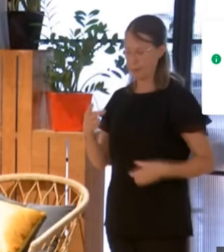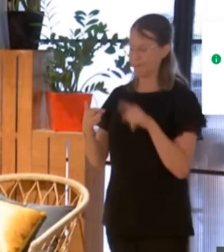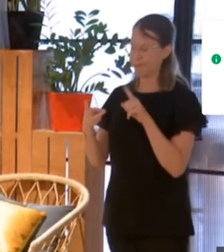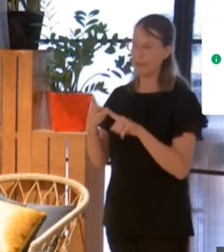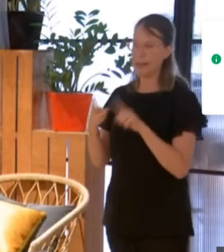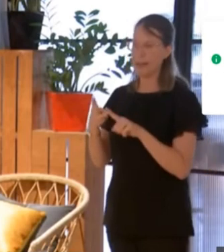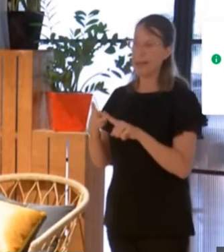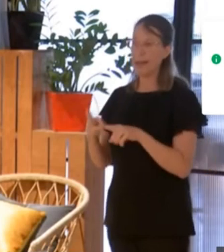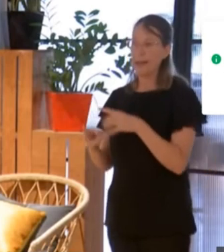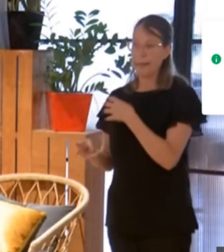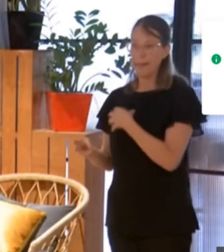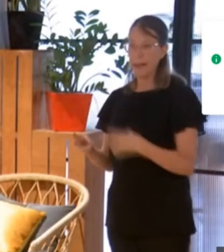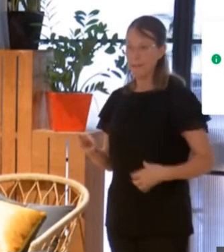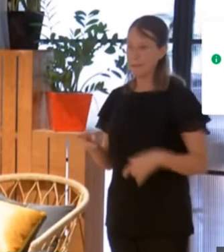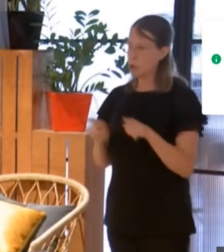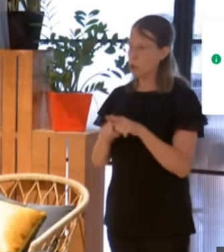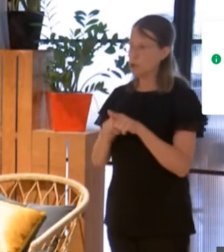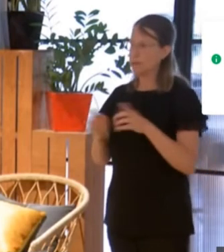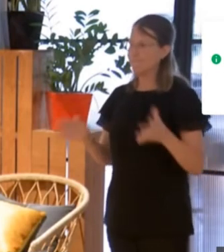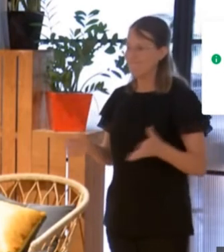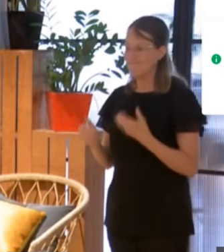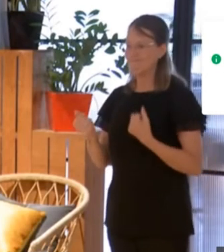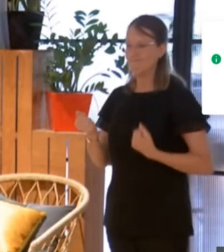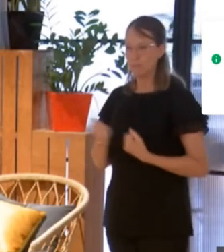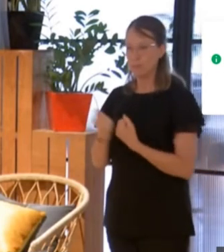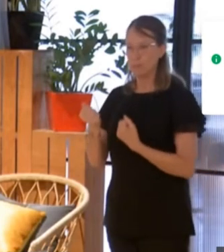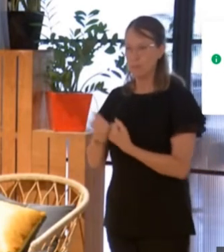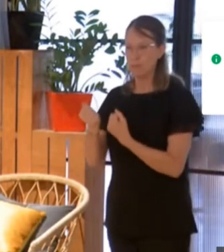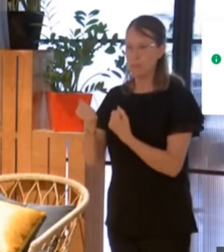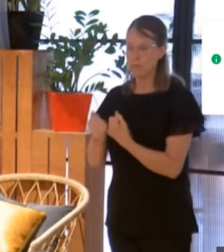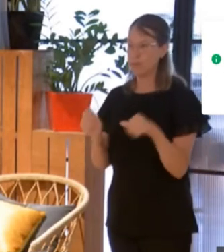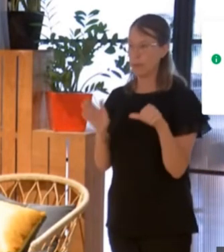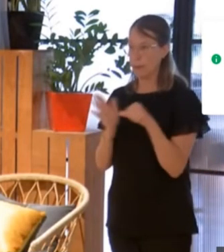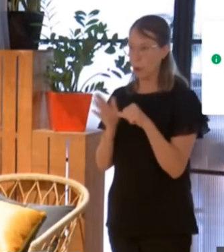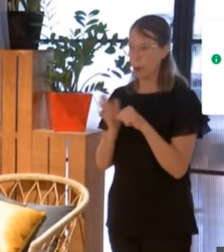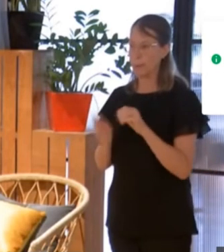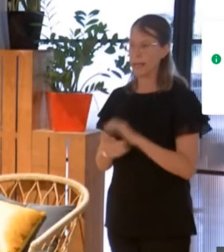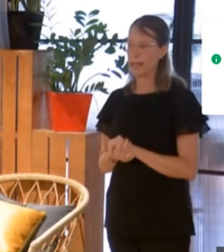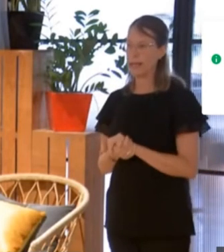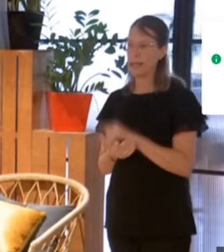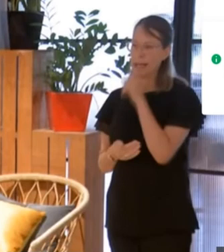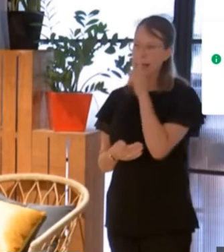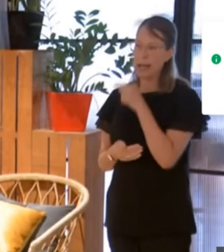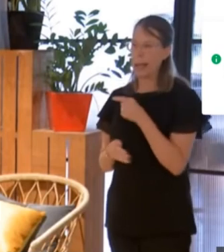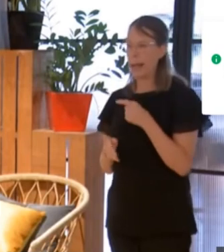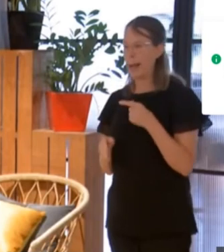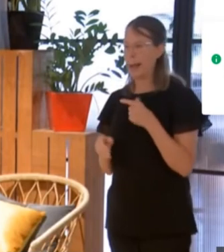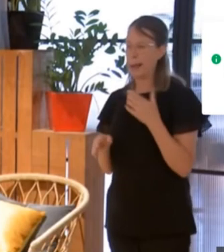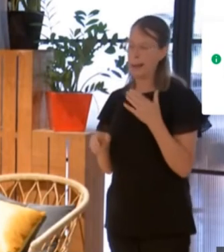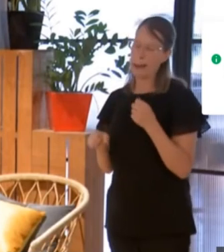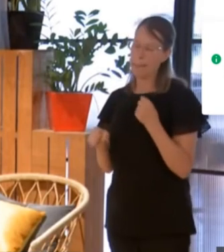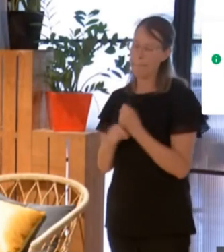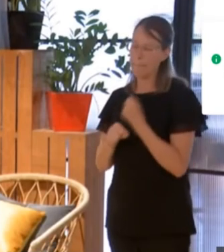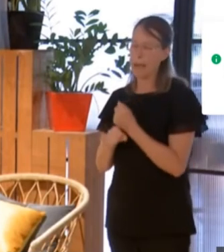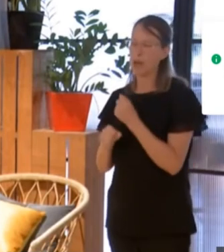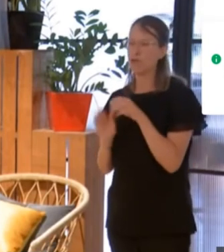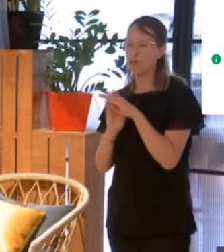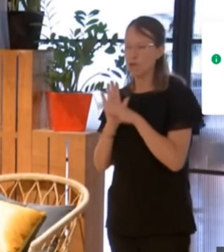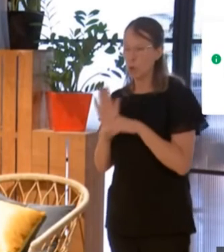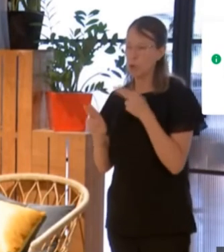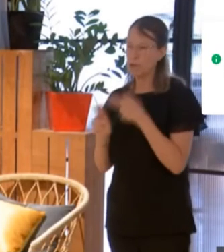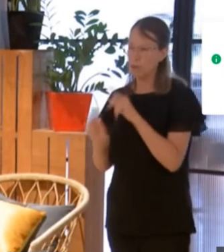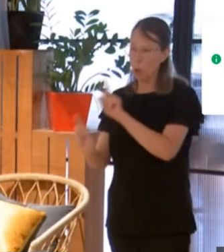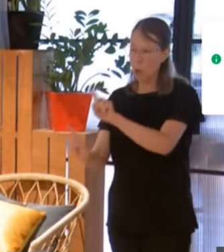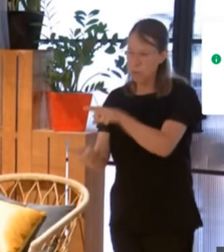economic driver. The government can actually make new rules of procurement for the companies that it wants to trade with and deal with, and ensure that